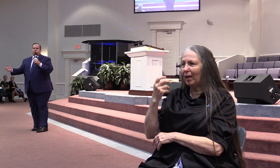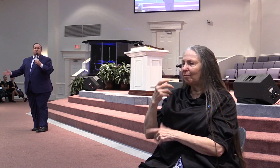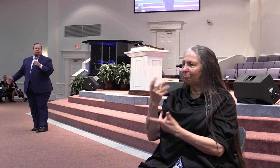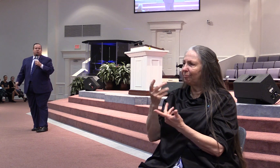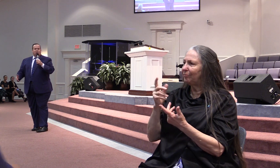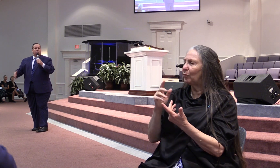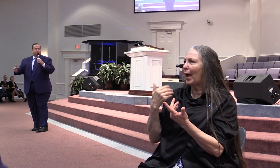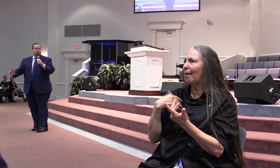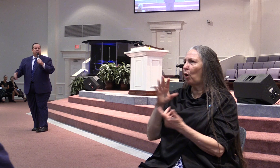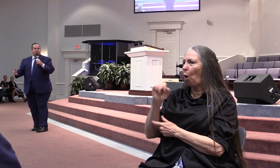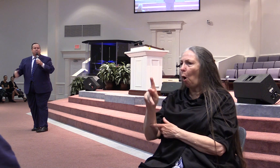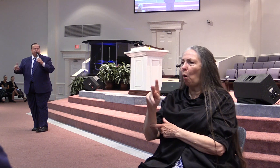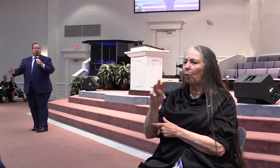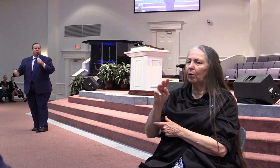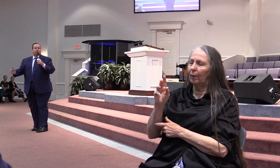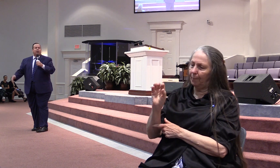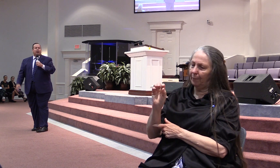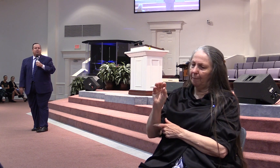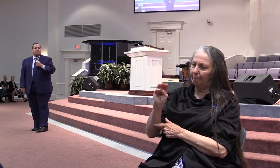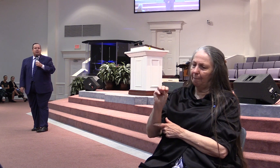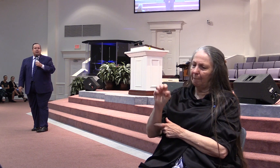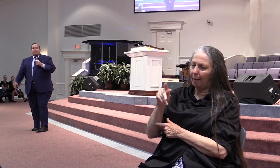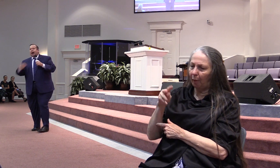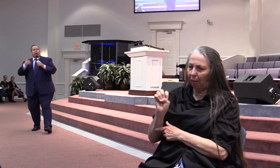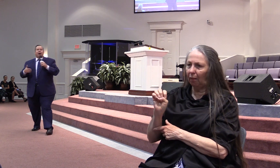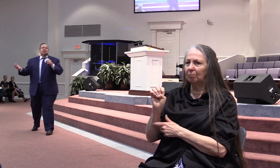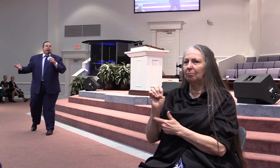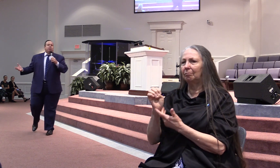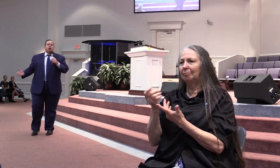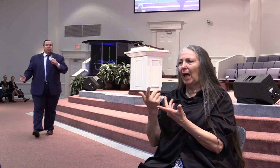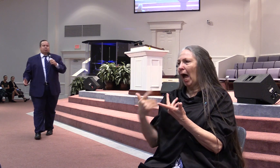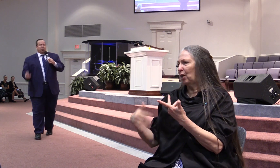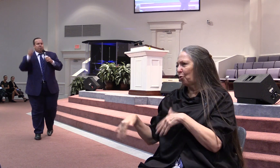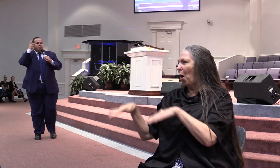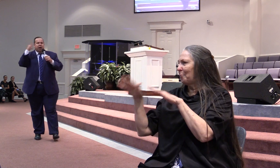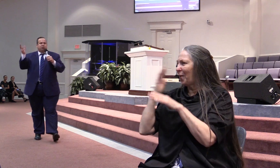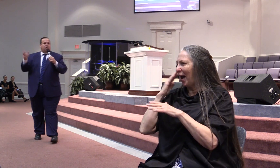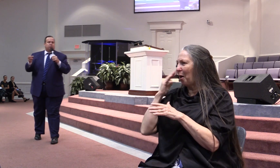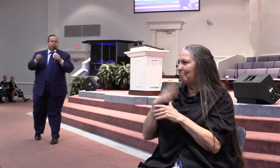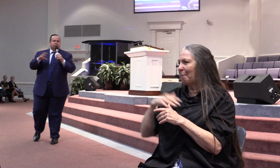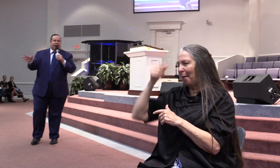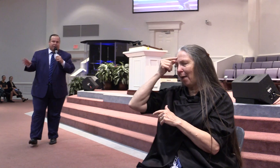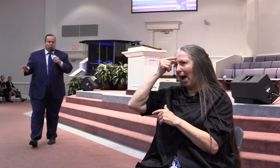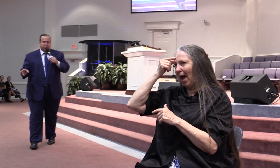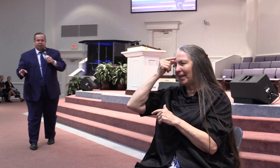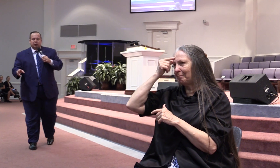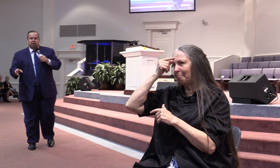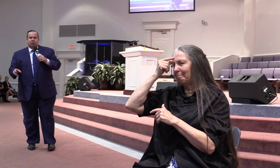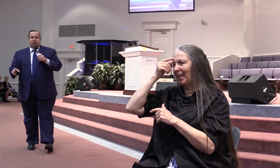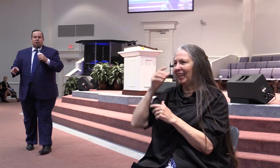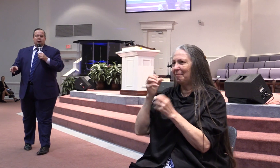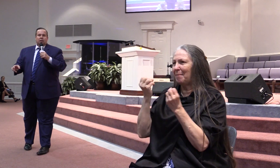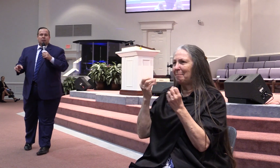which I'm sure you have too, oaks and maples and elms and all that kind of stuff. Now I grew up and I just happen to know this because my brain is cluttered with little factoids.